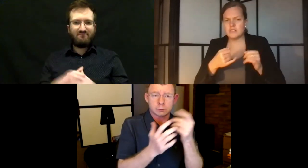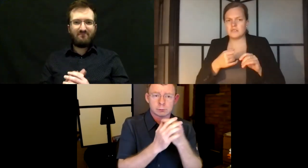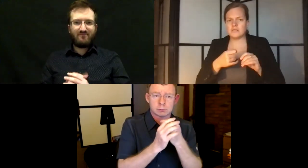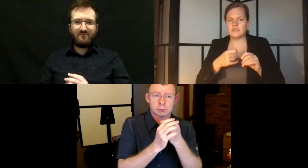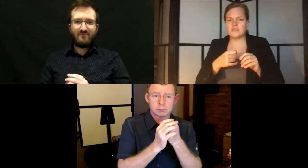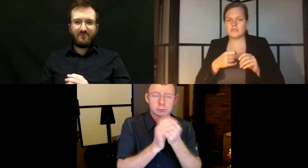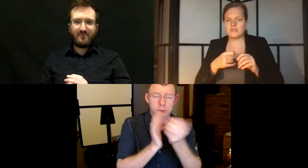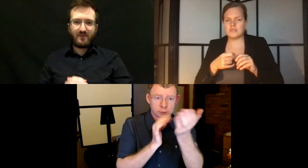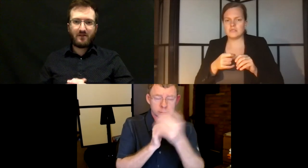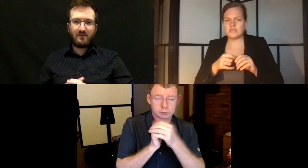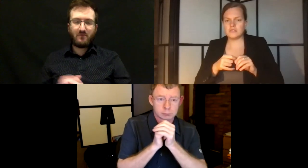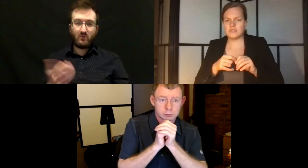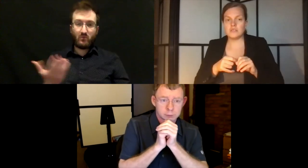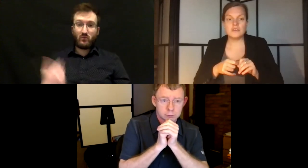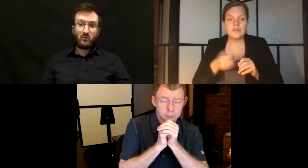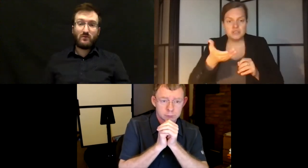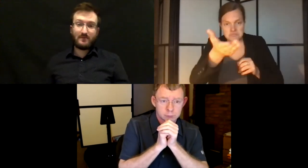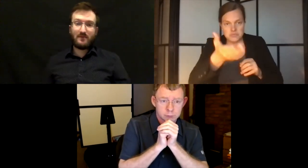That's very interesting. Sorry.